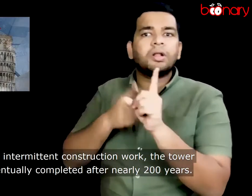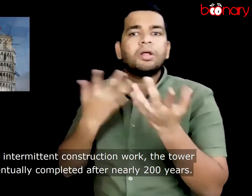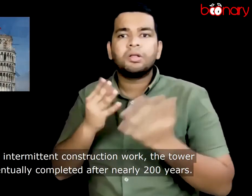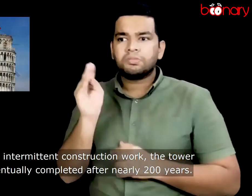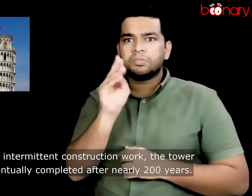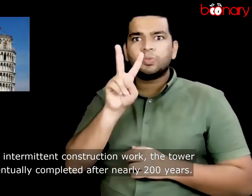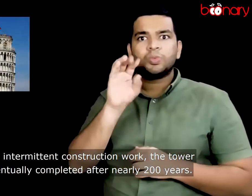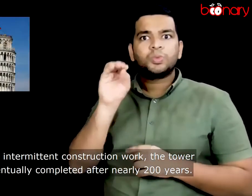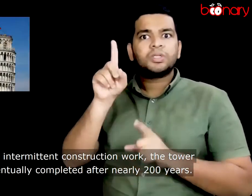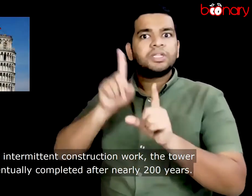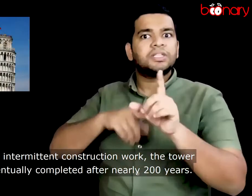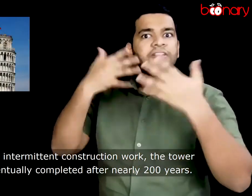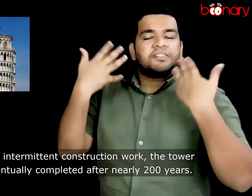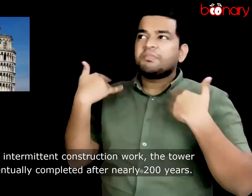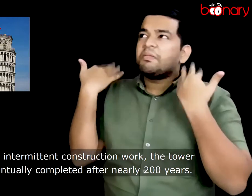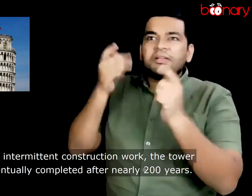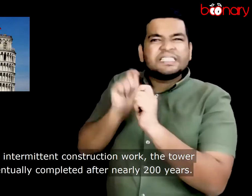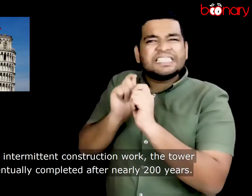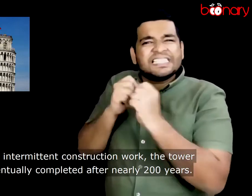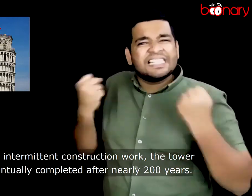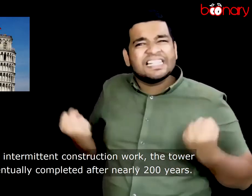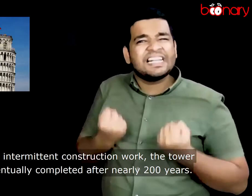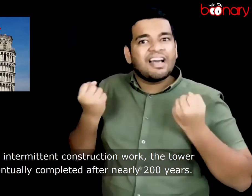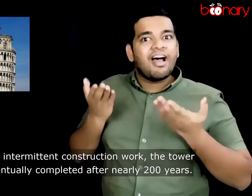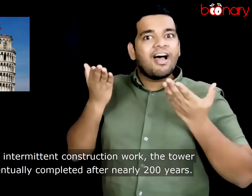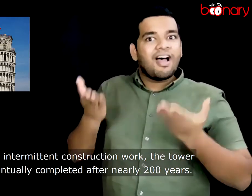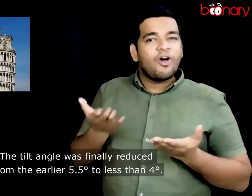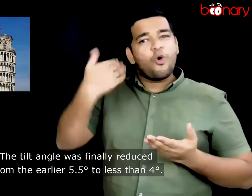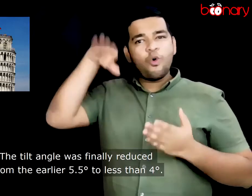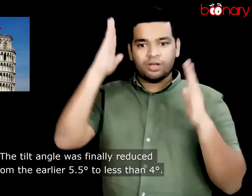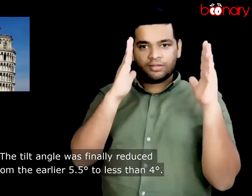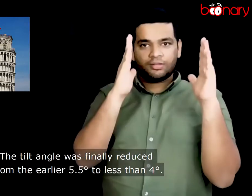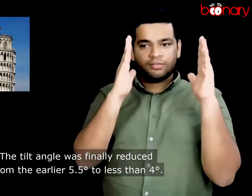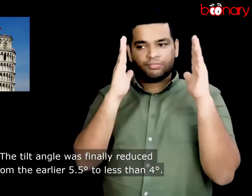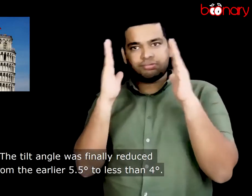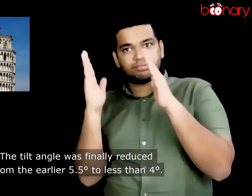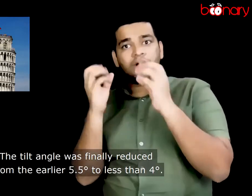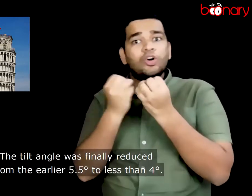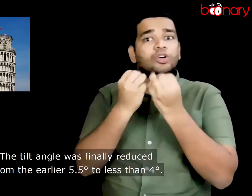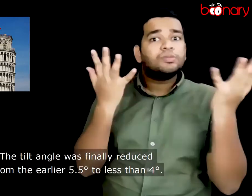after nearly 200 years. The tilt angle was finally